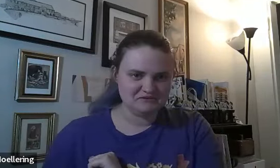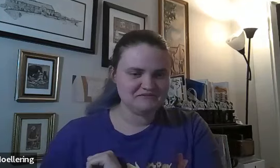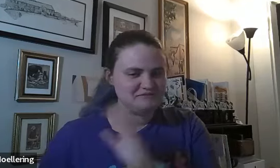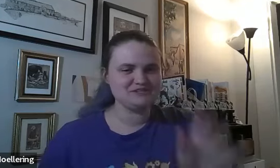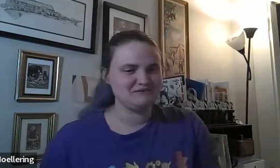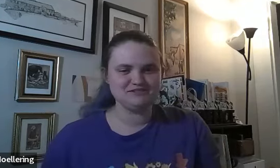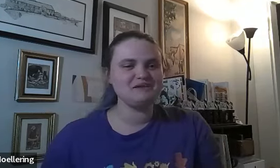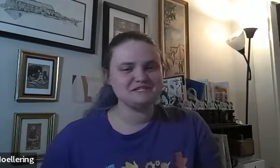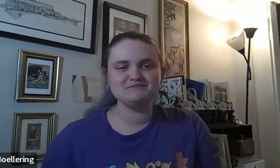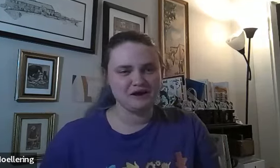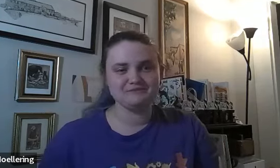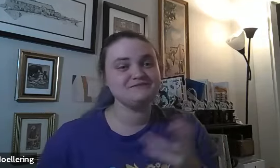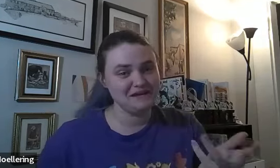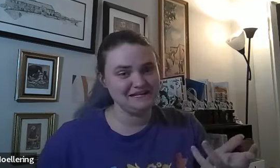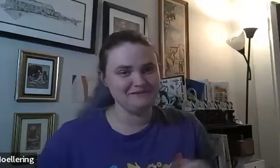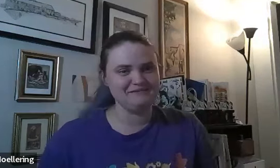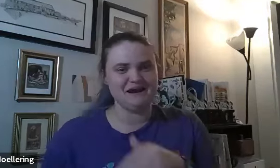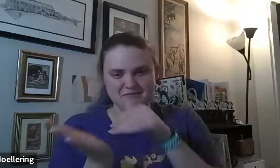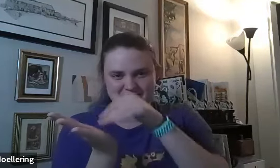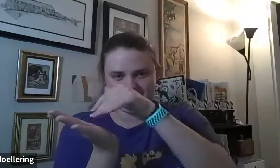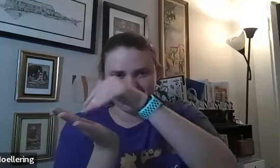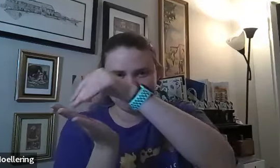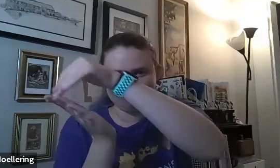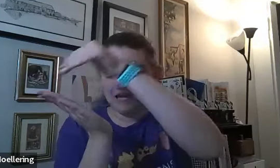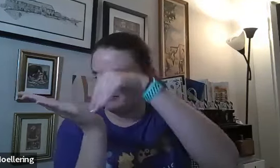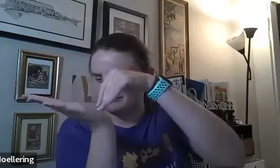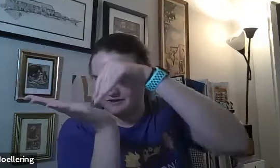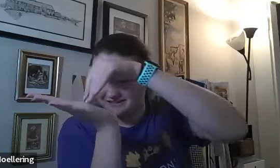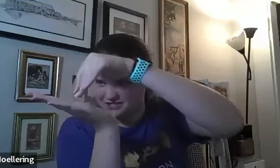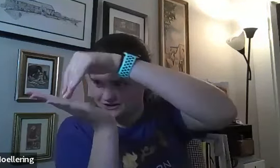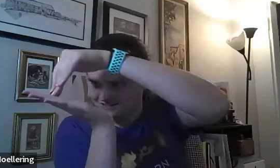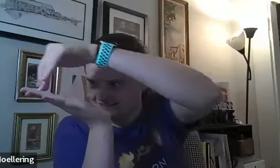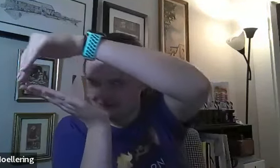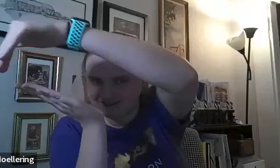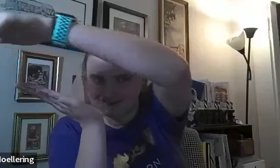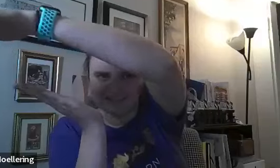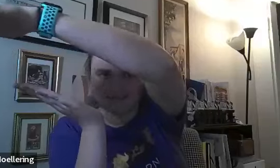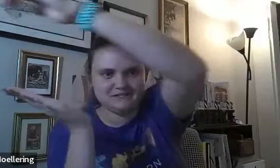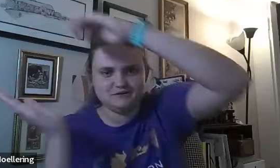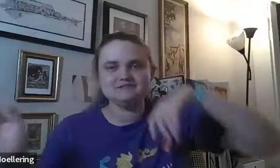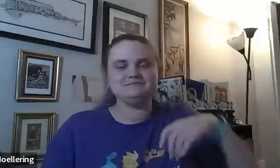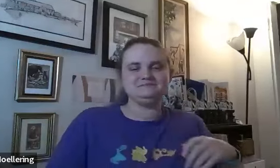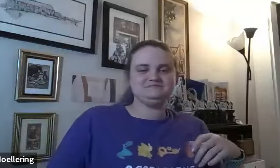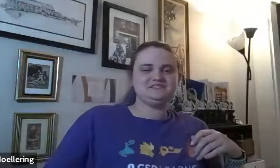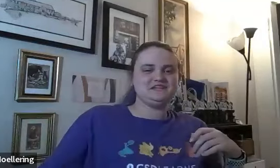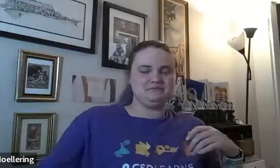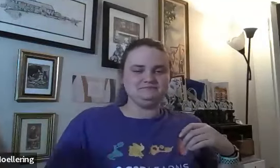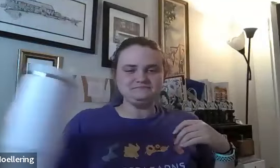you. I was trying to be smart and it was funny to me, but I remember he just kept, I will never forget the just constant little, like, it's like tippy toes. So,